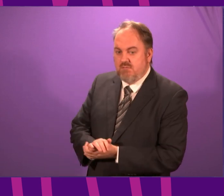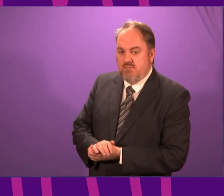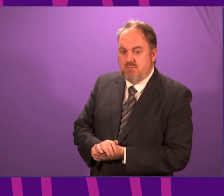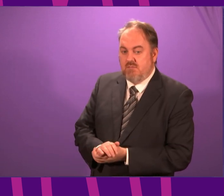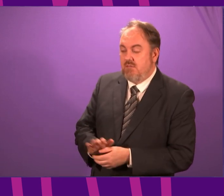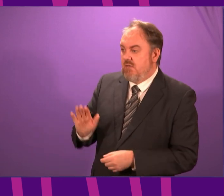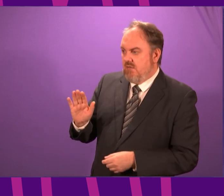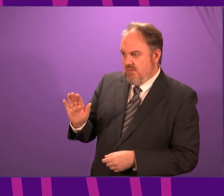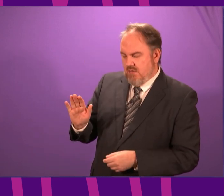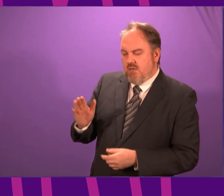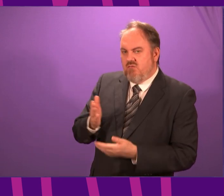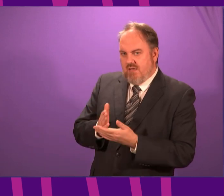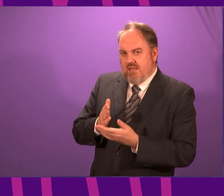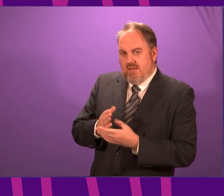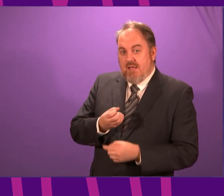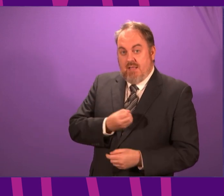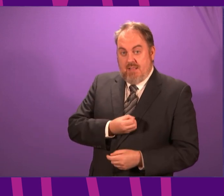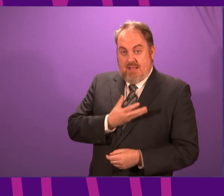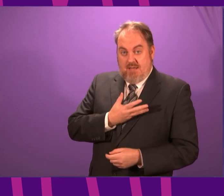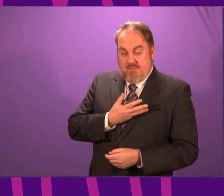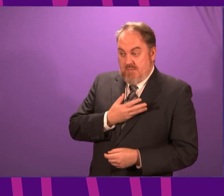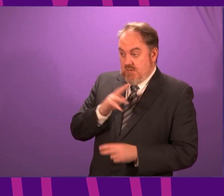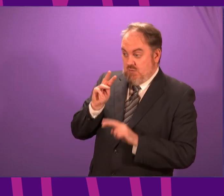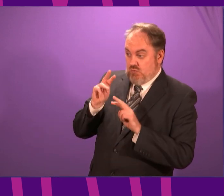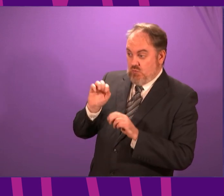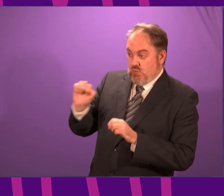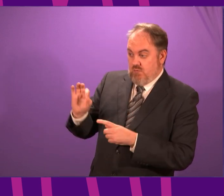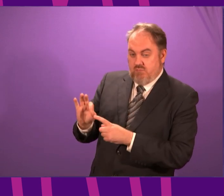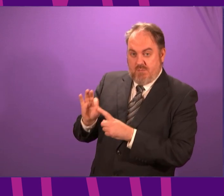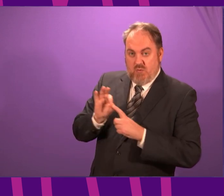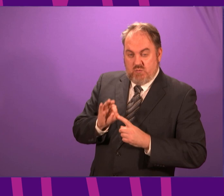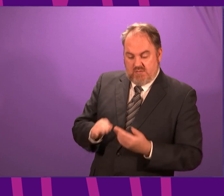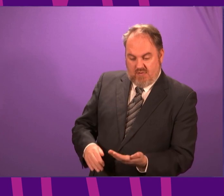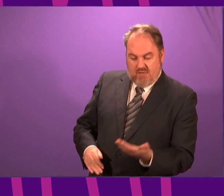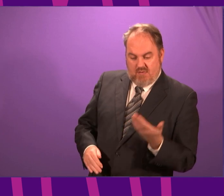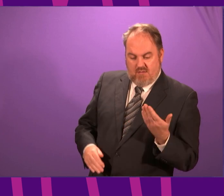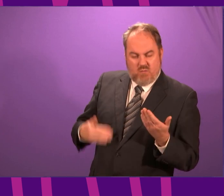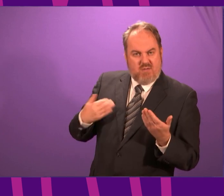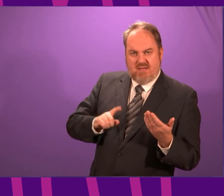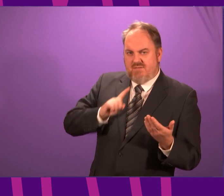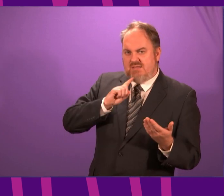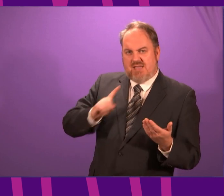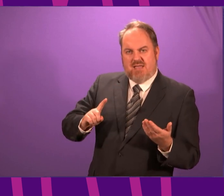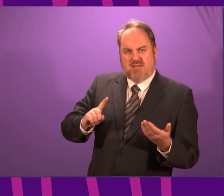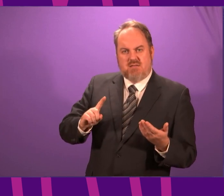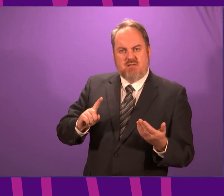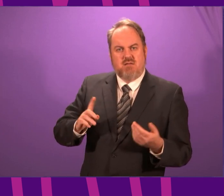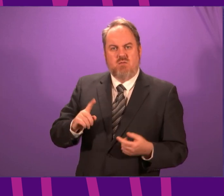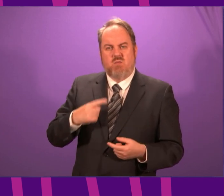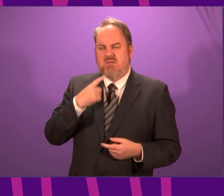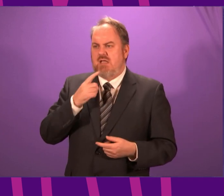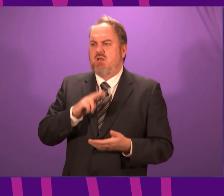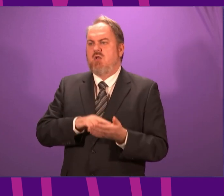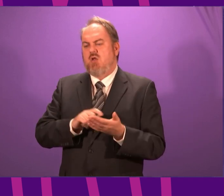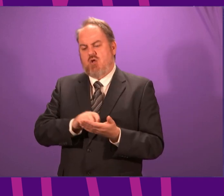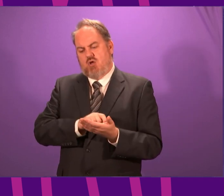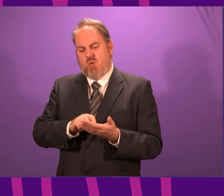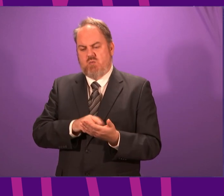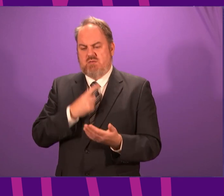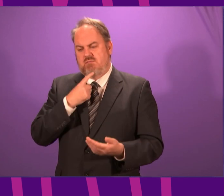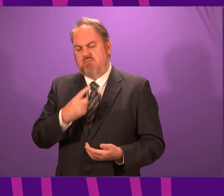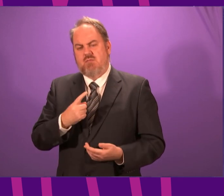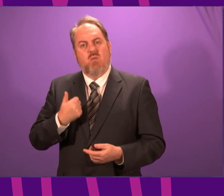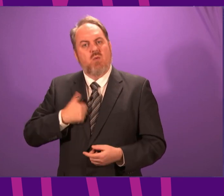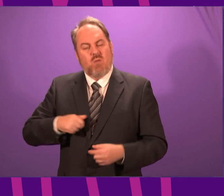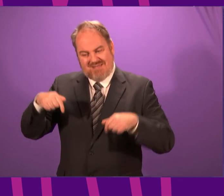were certainly given sight of your proposal, First Minister, but we did not comment on whether we wanted a motion that said no. What we did want was a question and